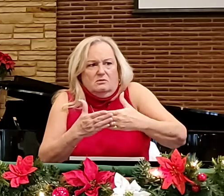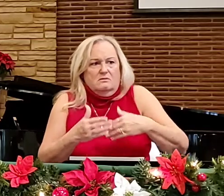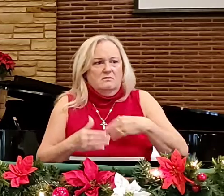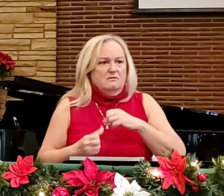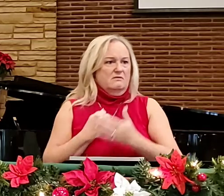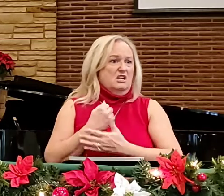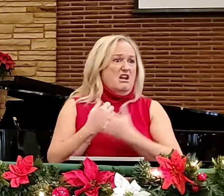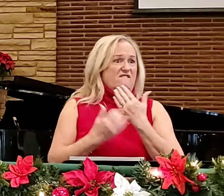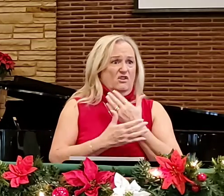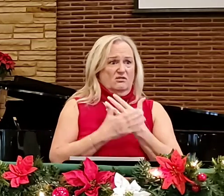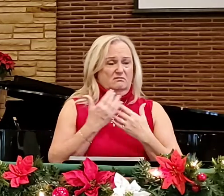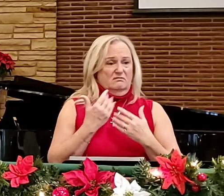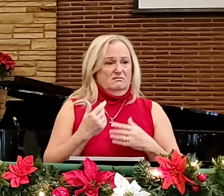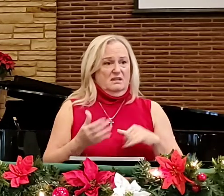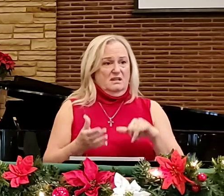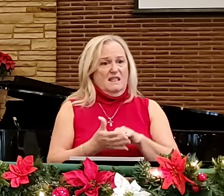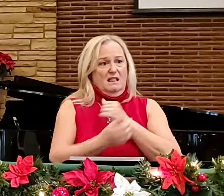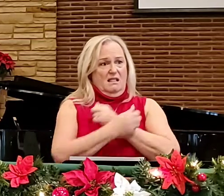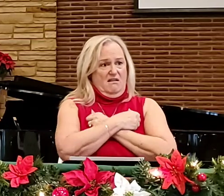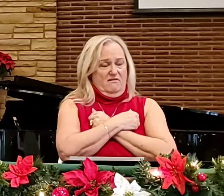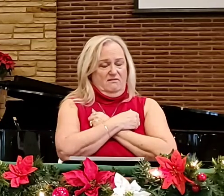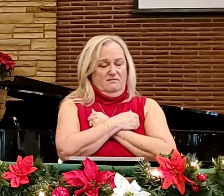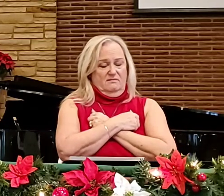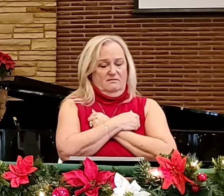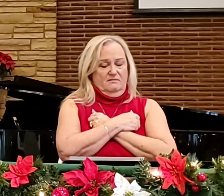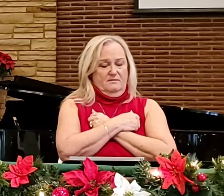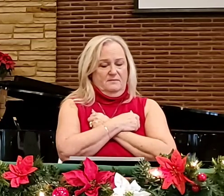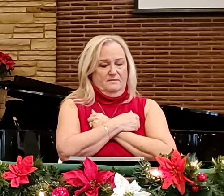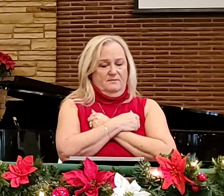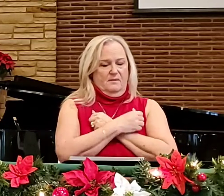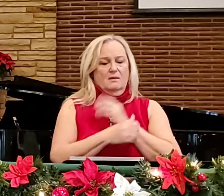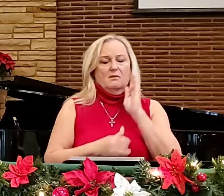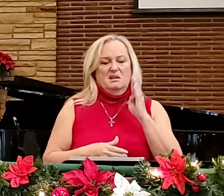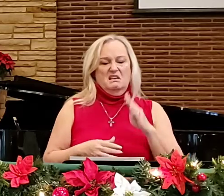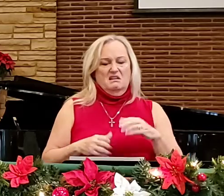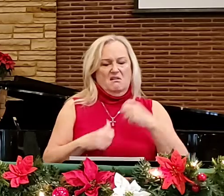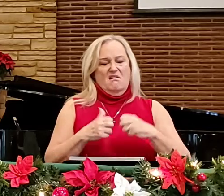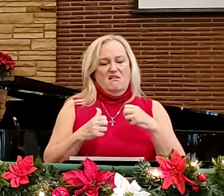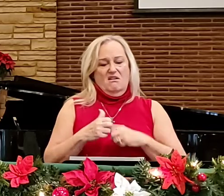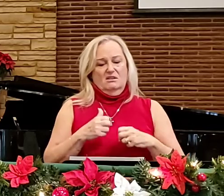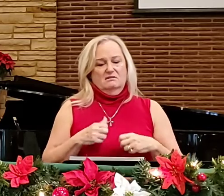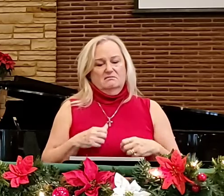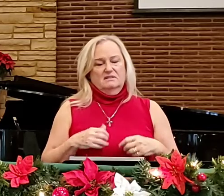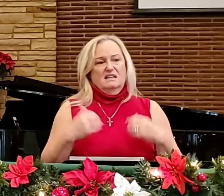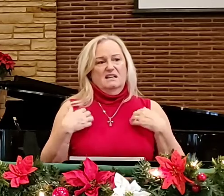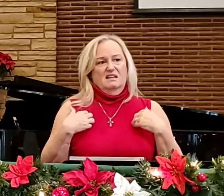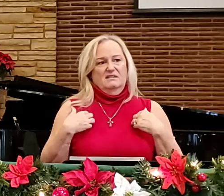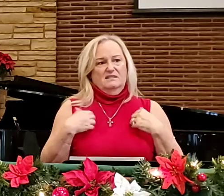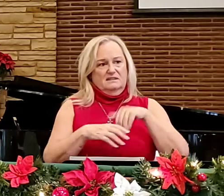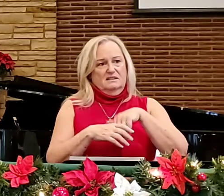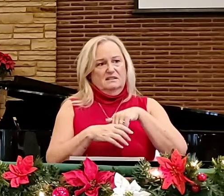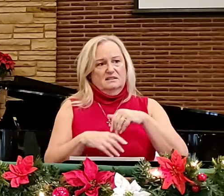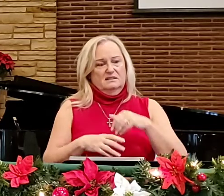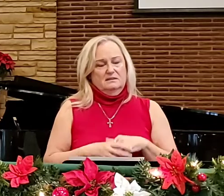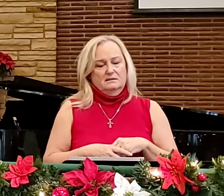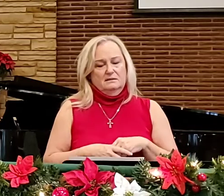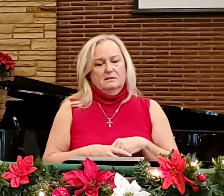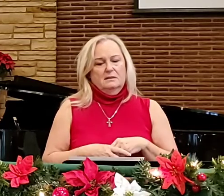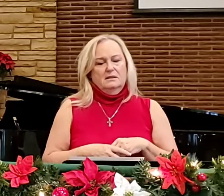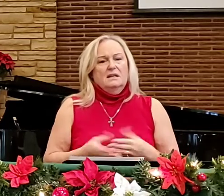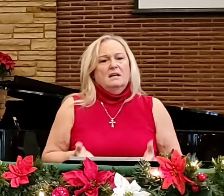comfort, that love will be a little too hard to handle.